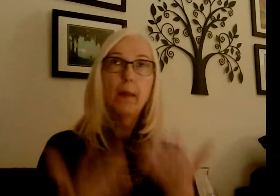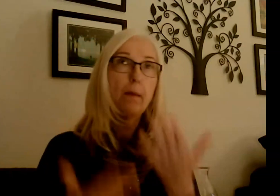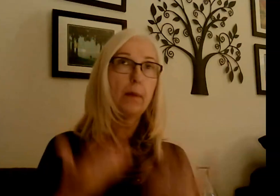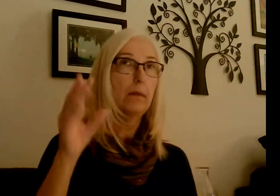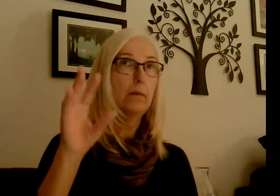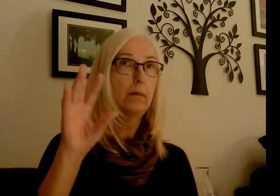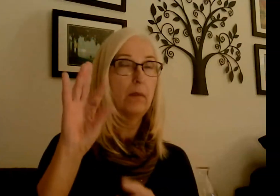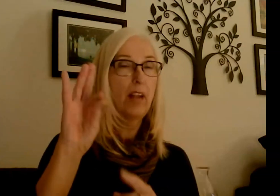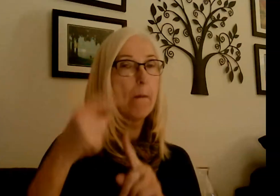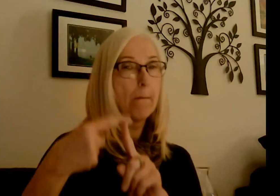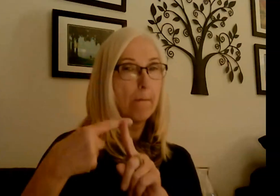And it's good because you won't be declining.